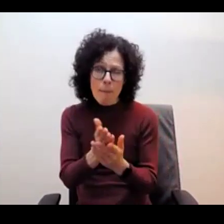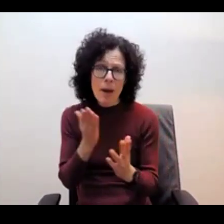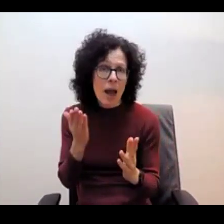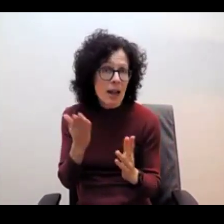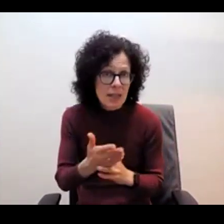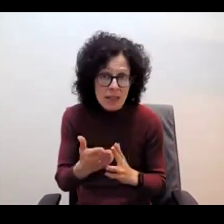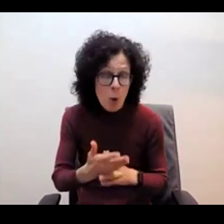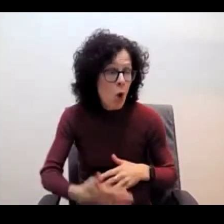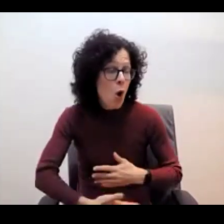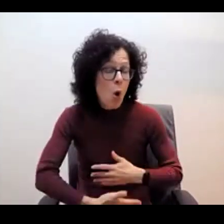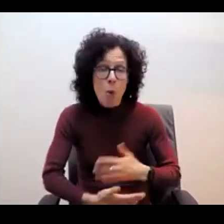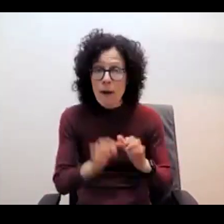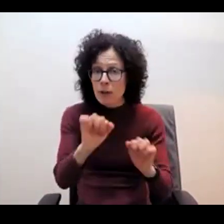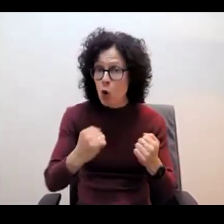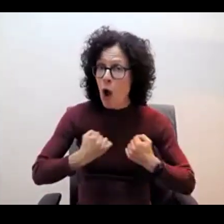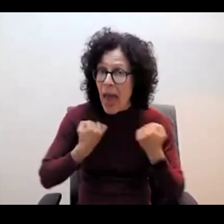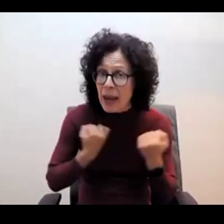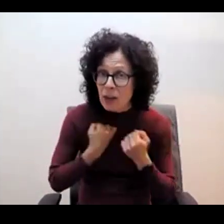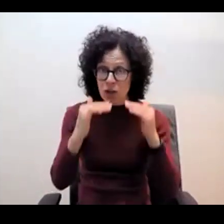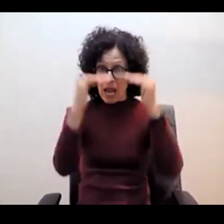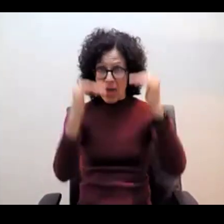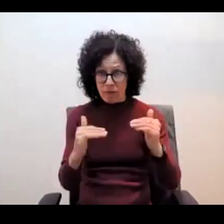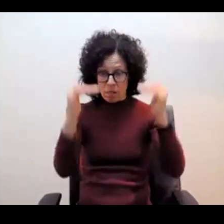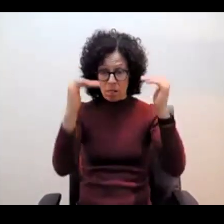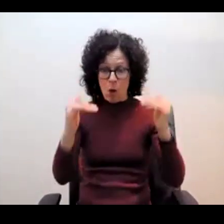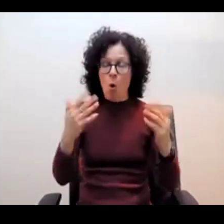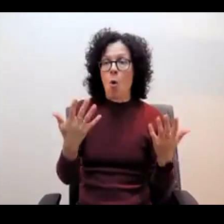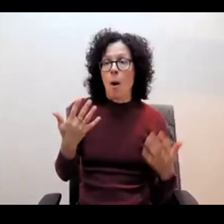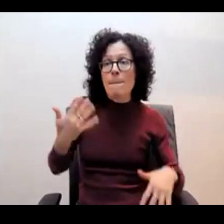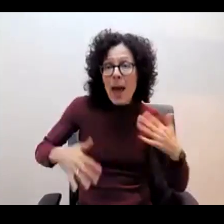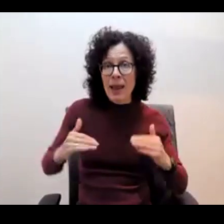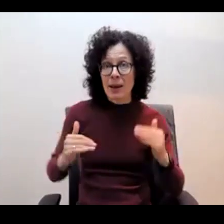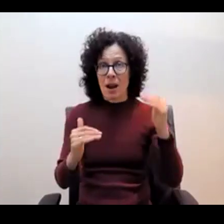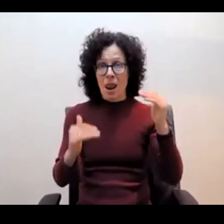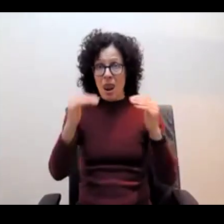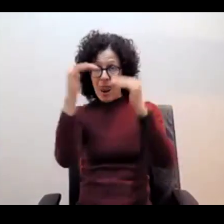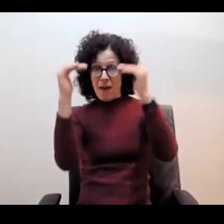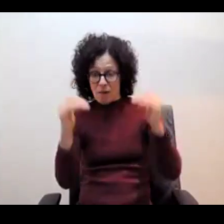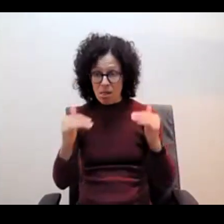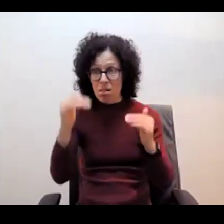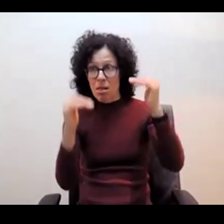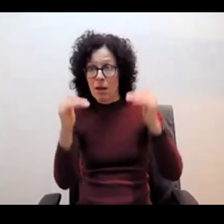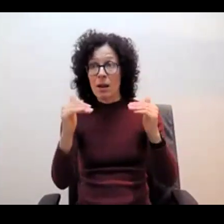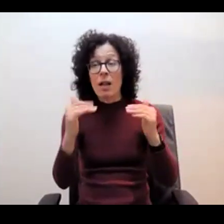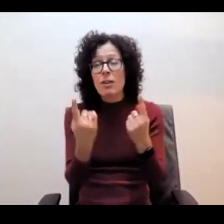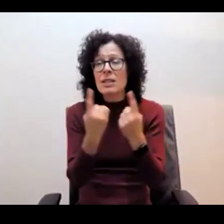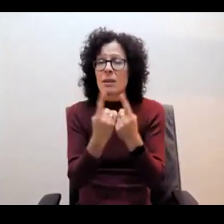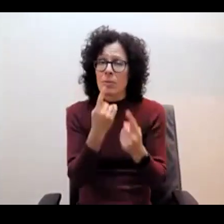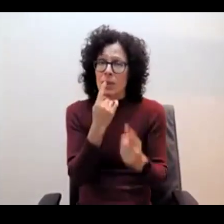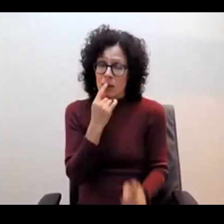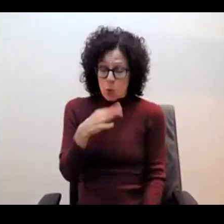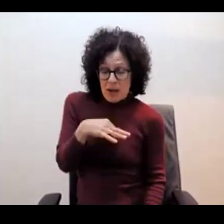your energy level or whatever your pain level, there is something that you can almost invite your body